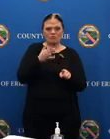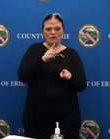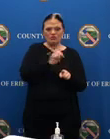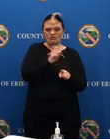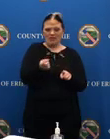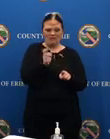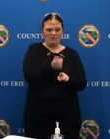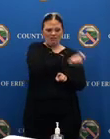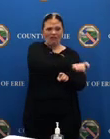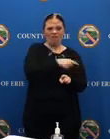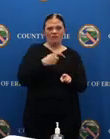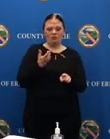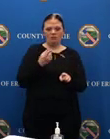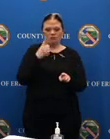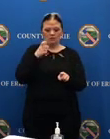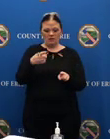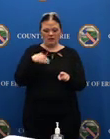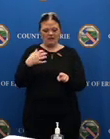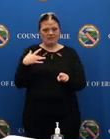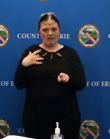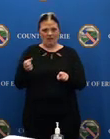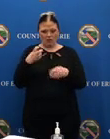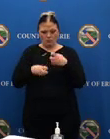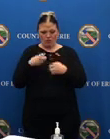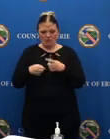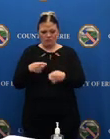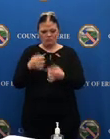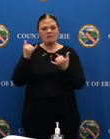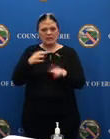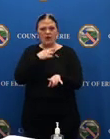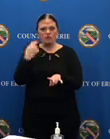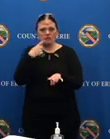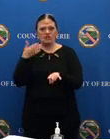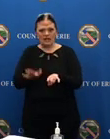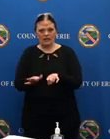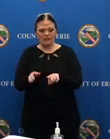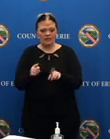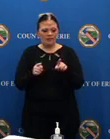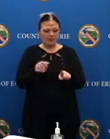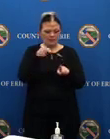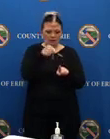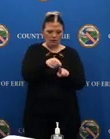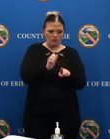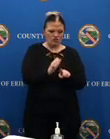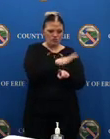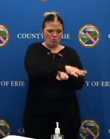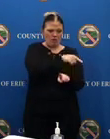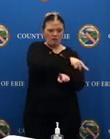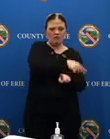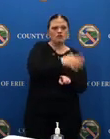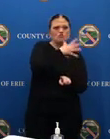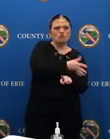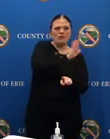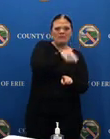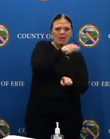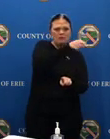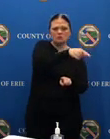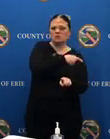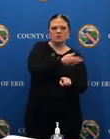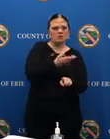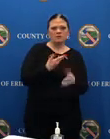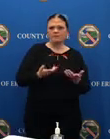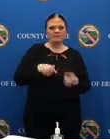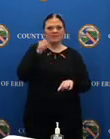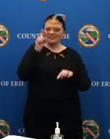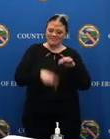to the person that has the underlying health condition, potentially putting them at risk for death, and the other person is going to go over to grandma's house later. Can't have